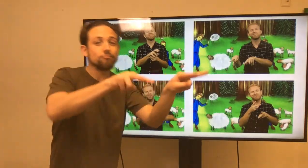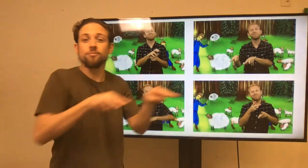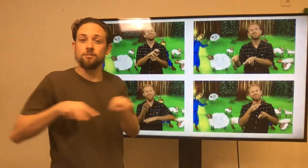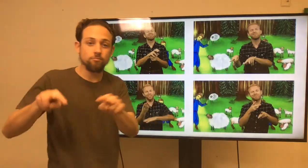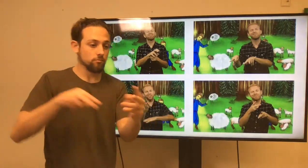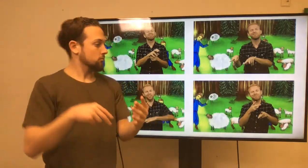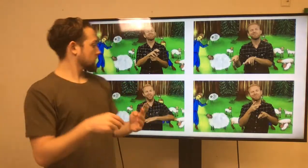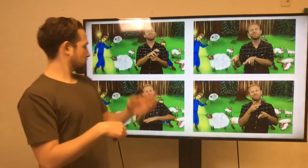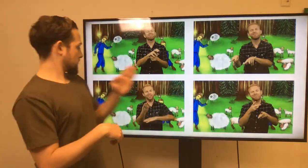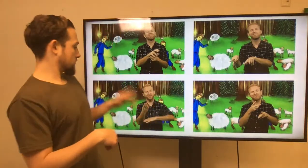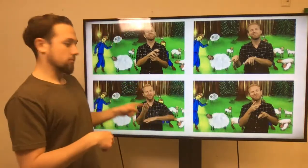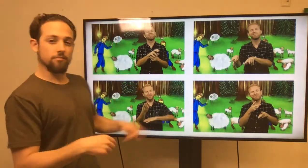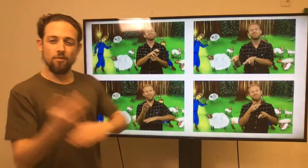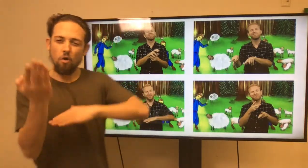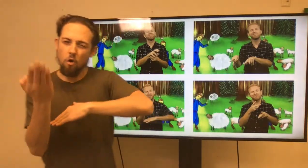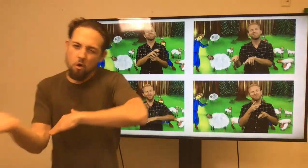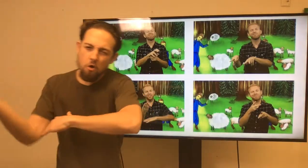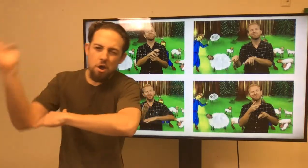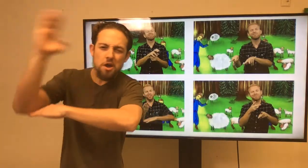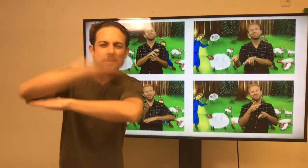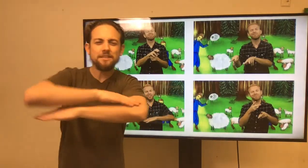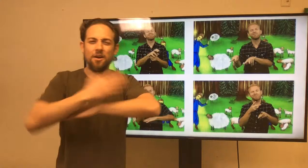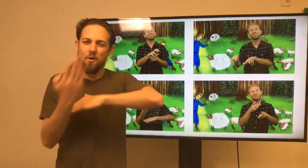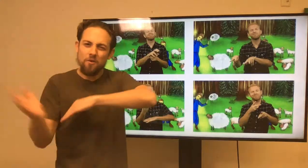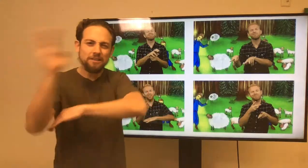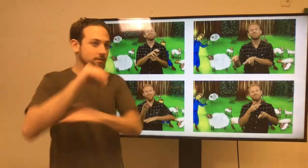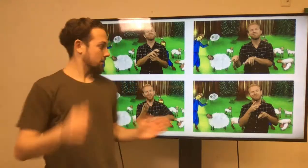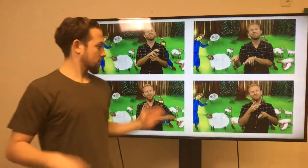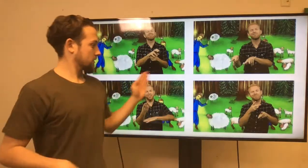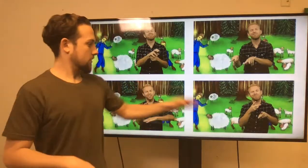covered, sitting, watching all day,